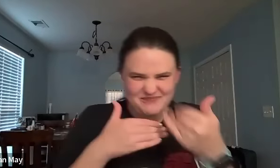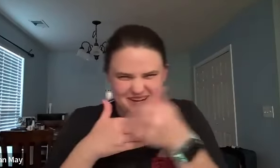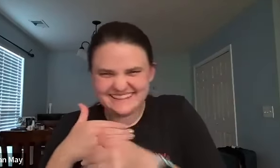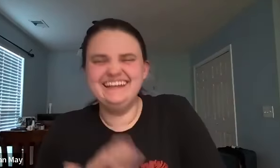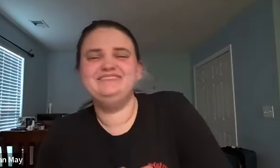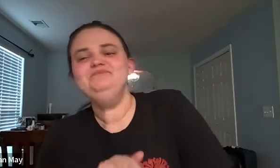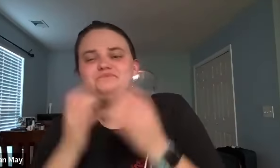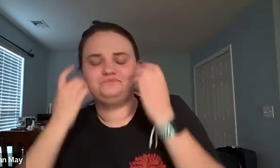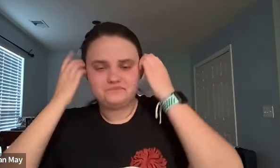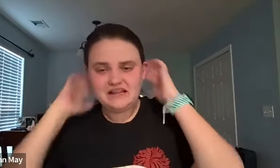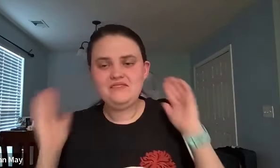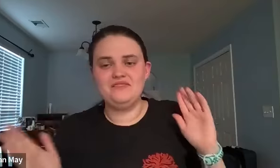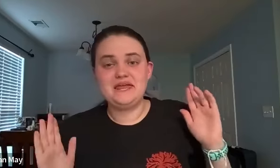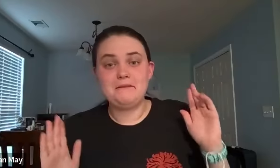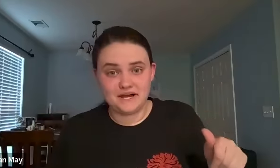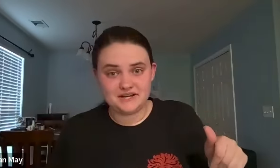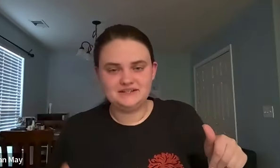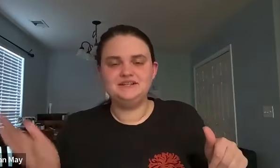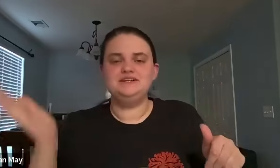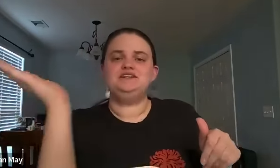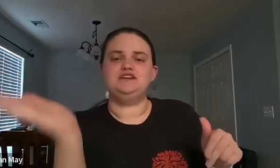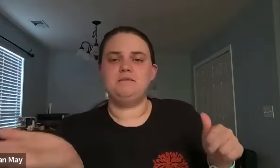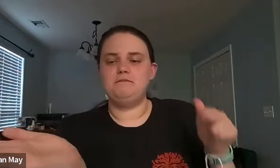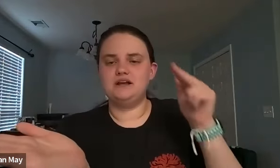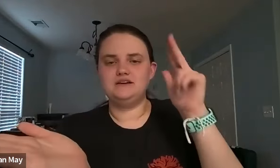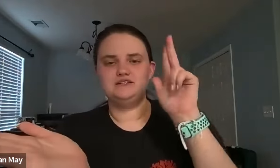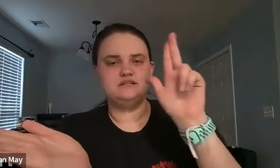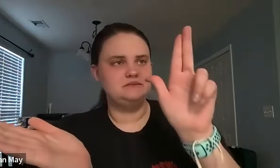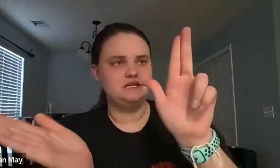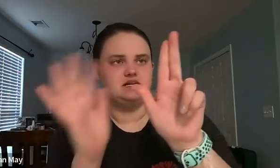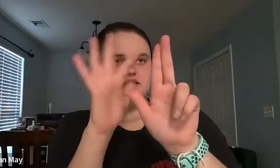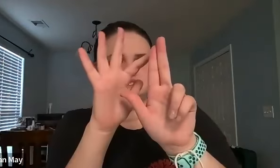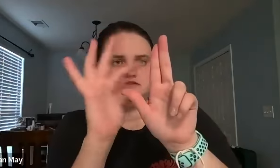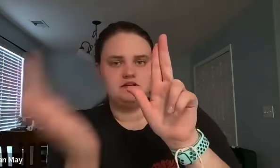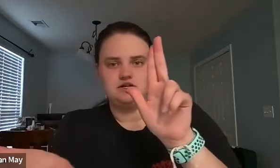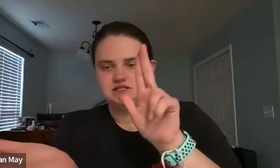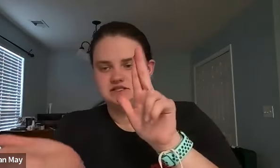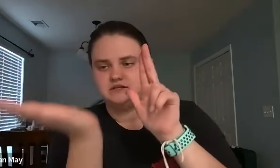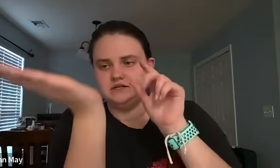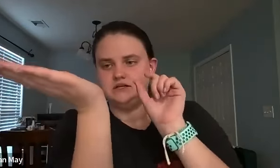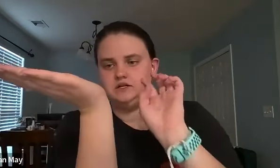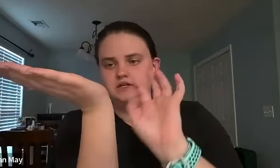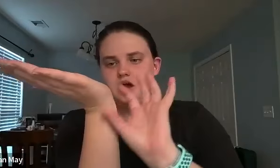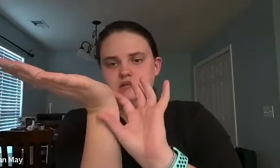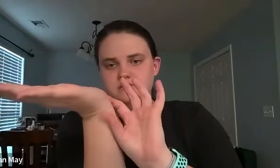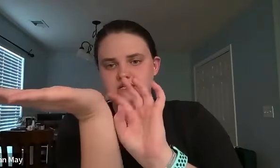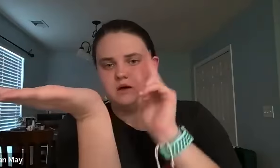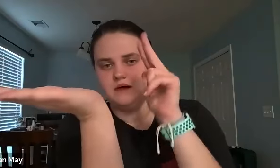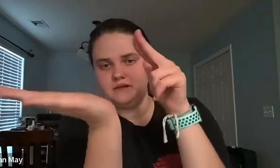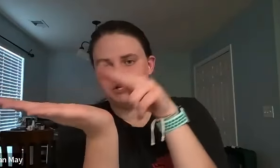bread. And then butter. So butter is going to be two fingers, non-dominant is palm up, and you're going to